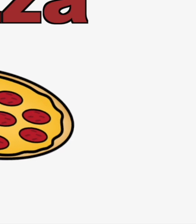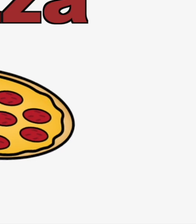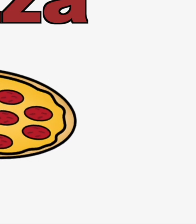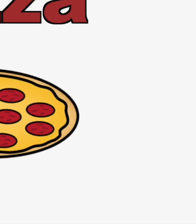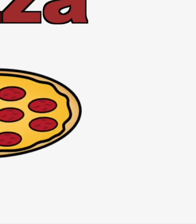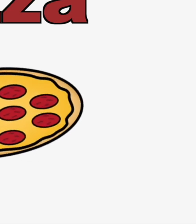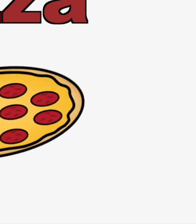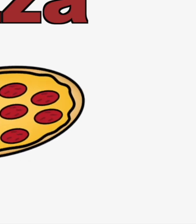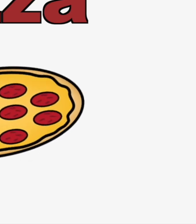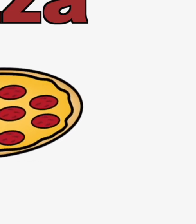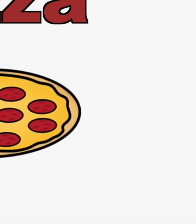Pizza.